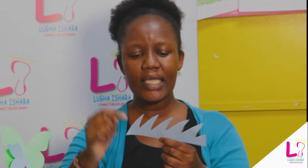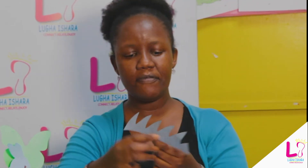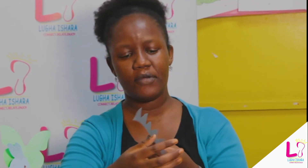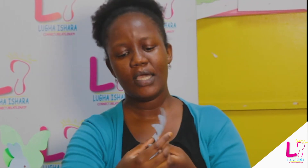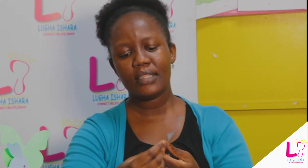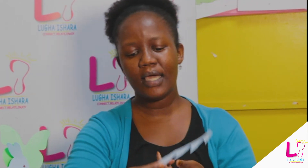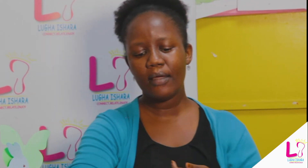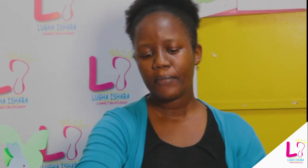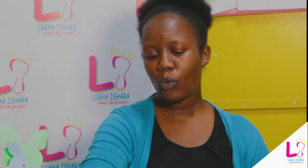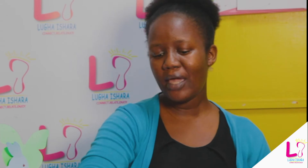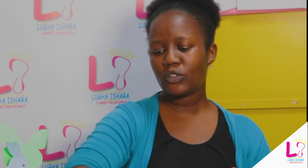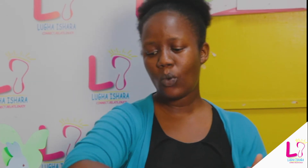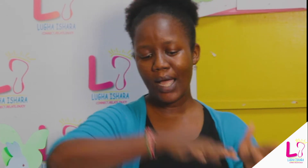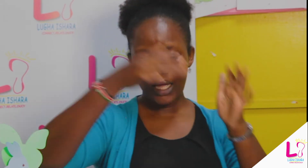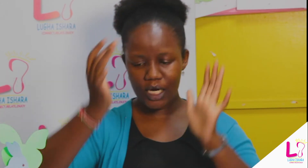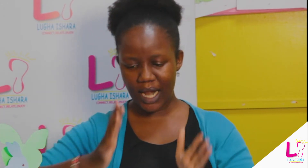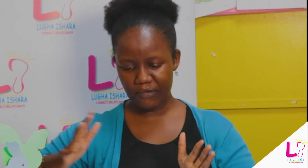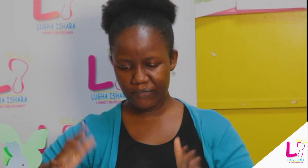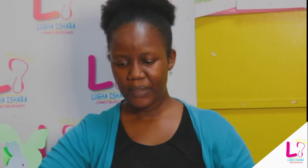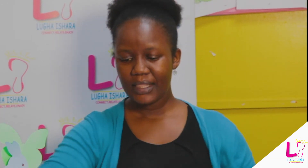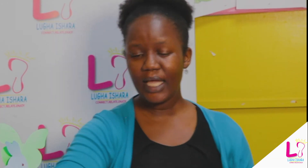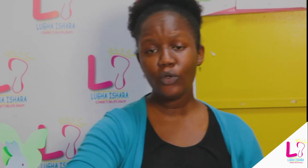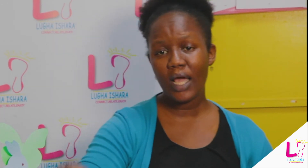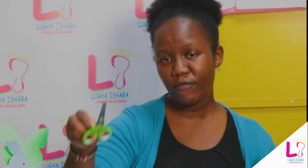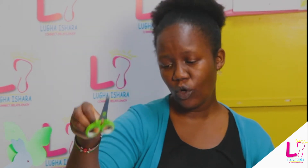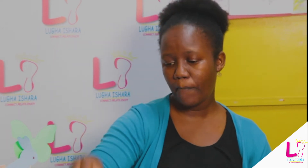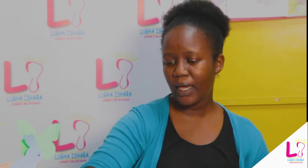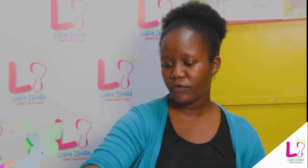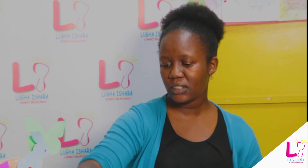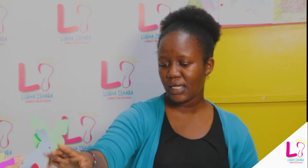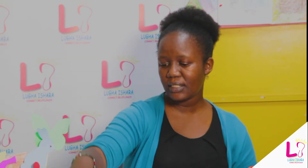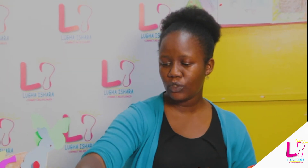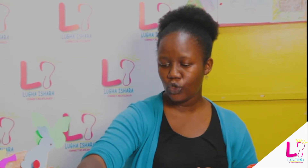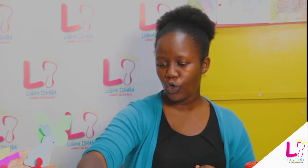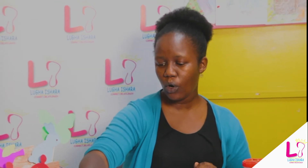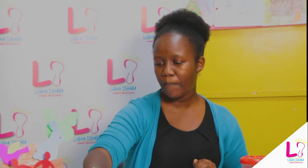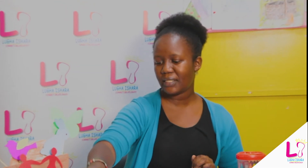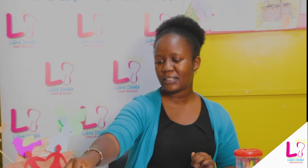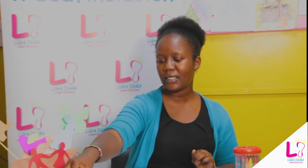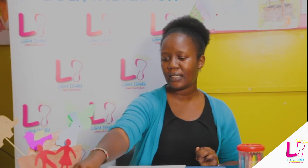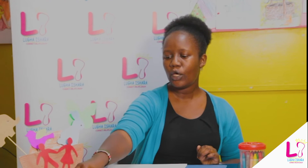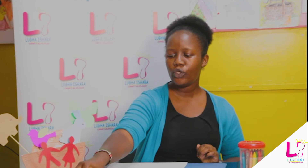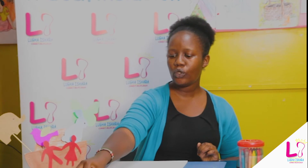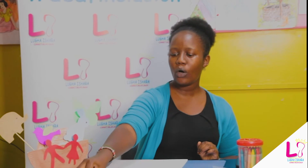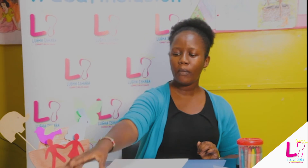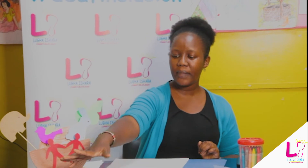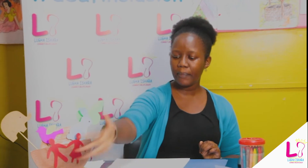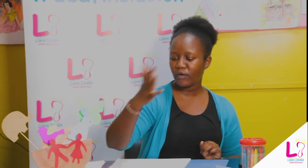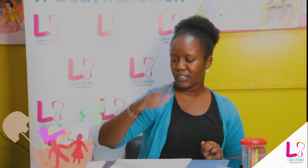if the waves were rough. Then you have your pair of scissors, your pencil, your big pair of scissors.